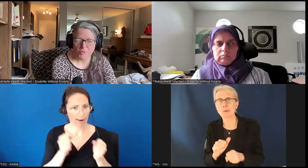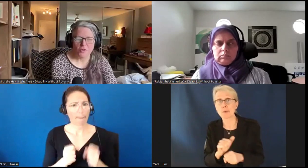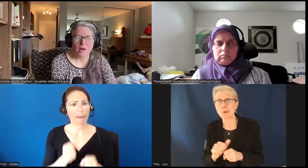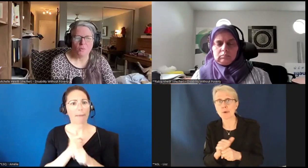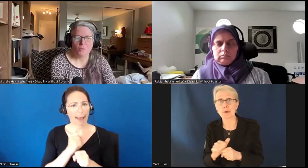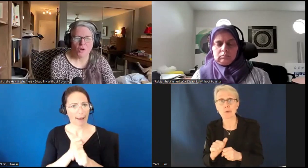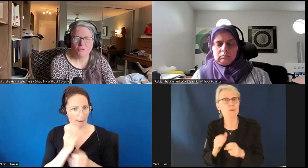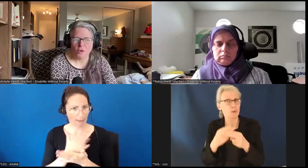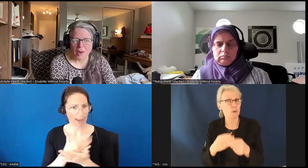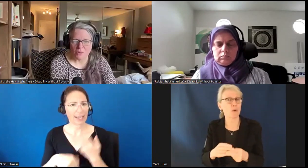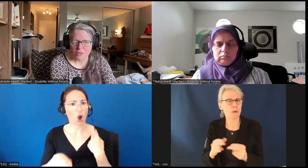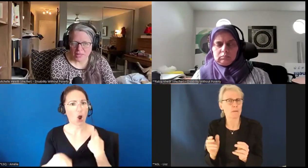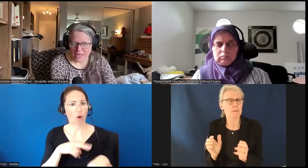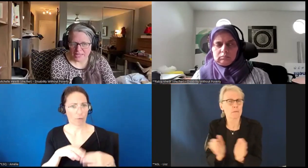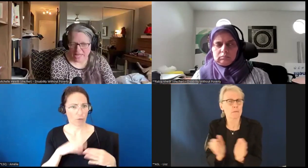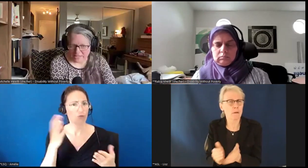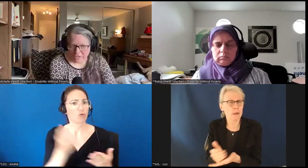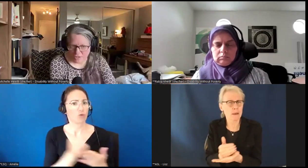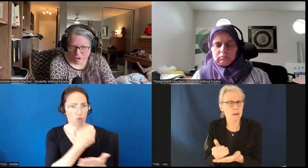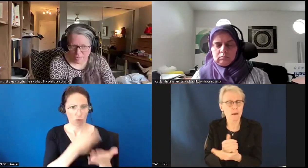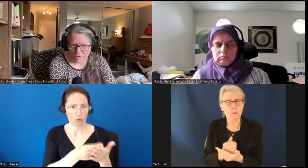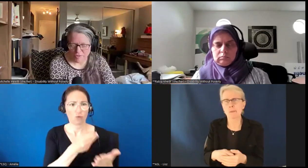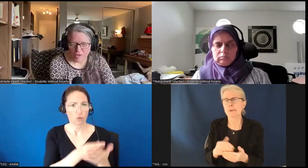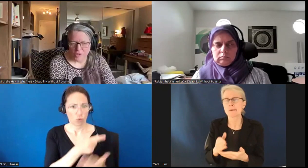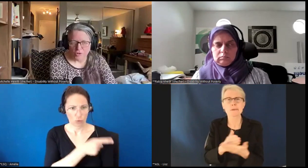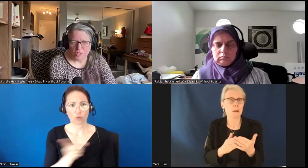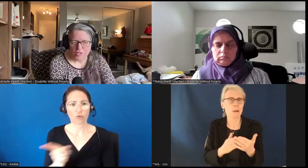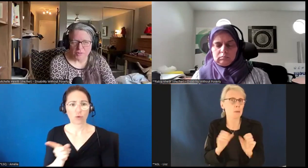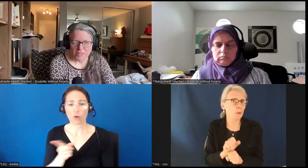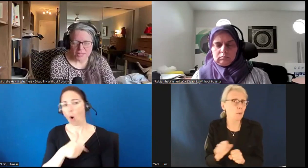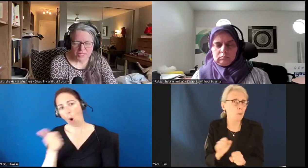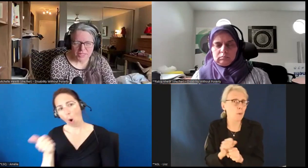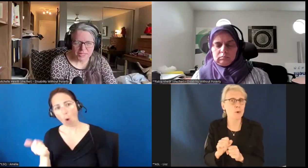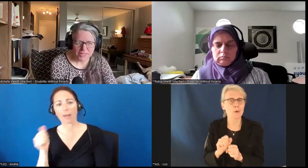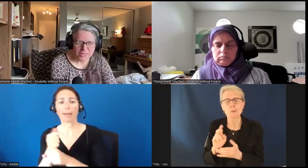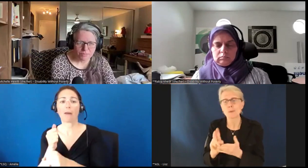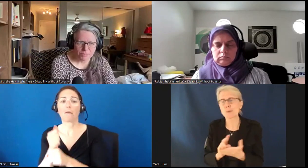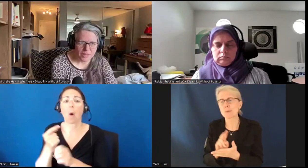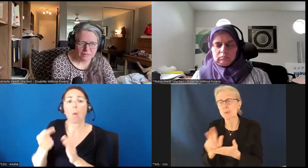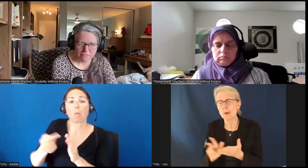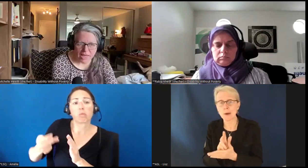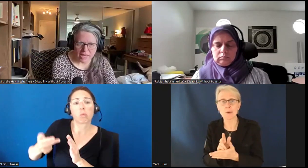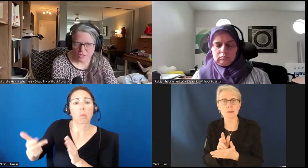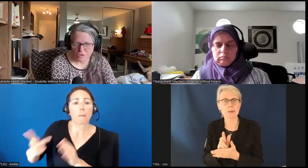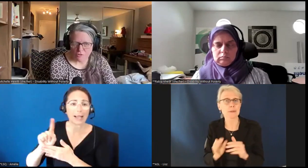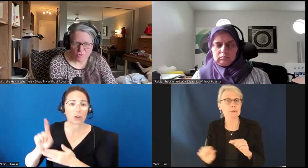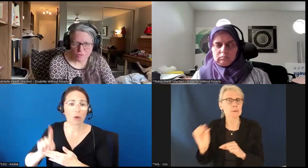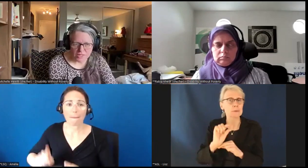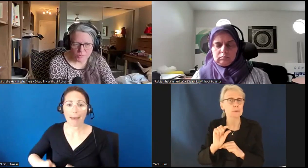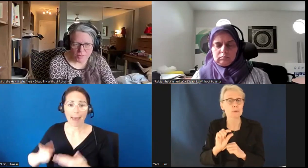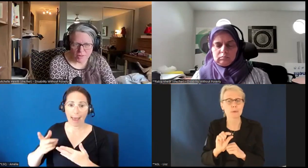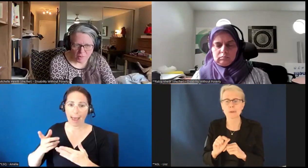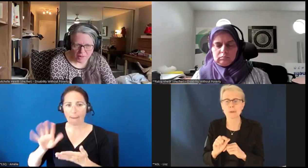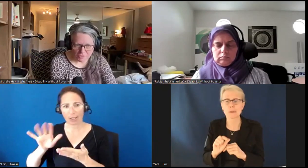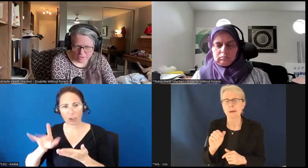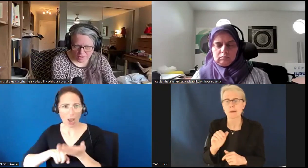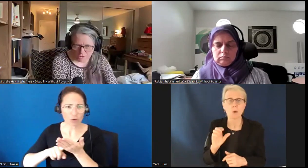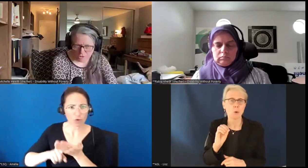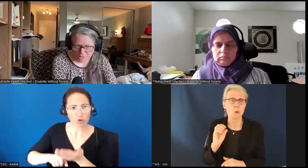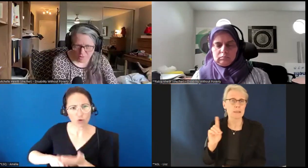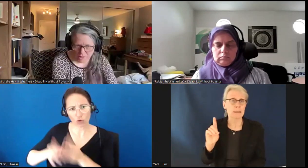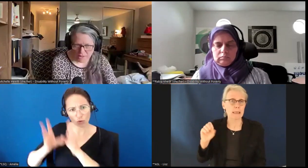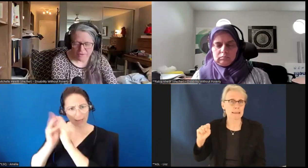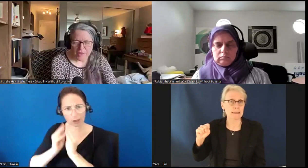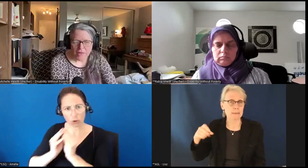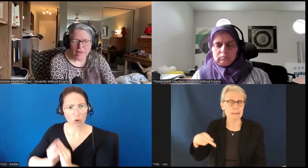Some of you work a few hours that gets added on top of your disability assistance, be it AISH or ODSP or whatever it's called